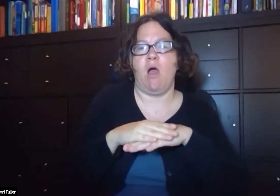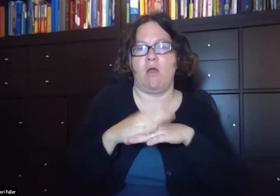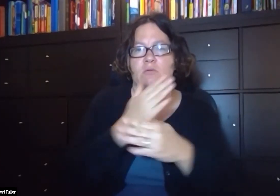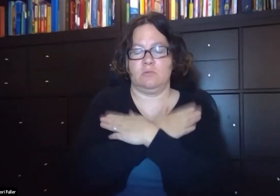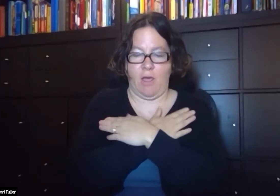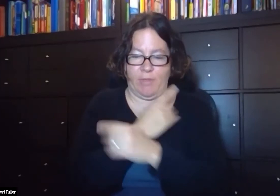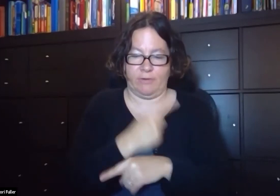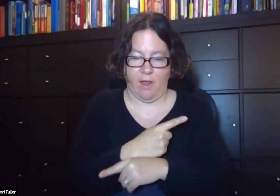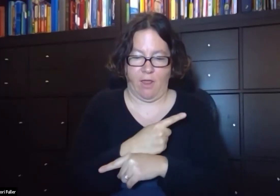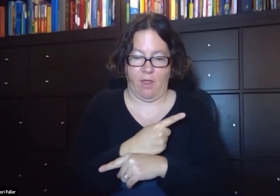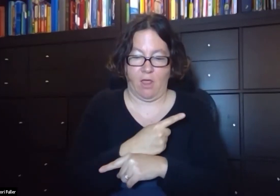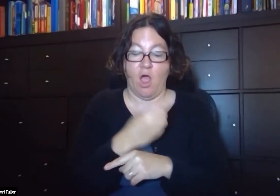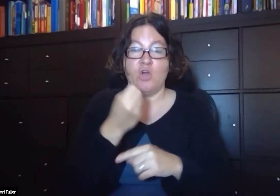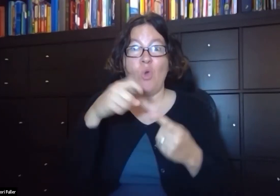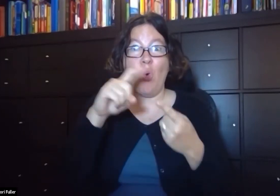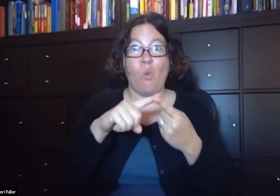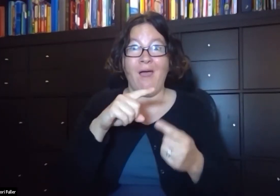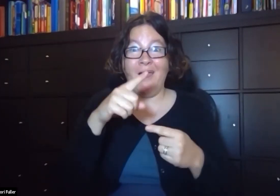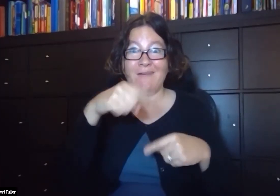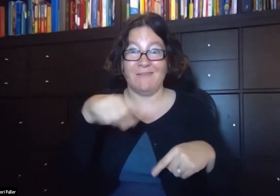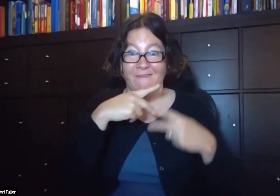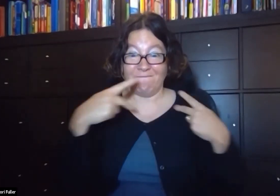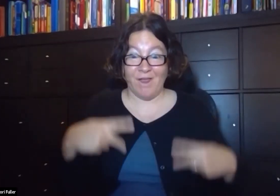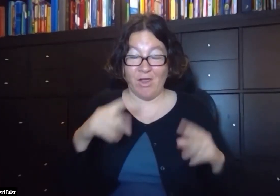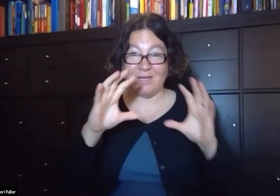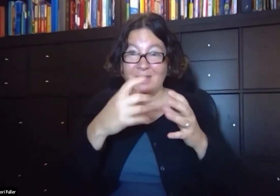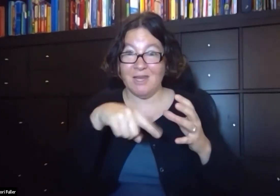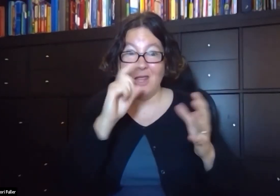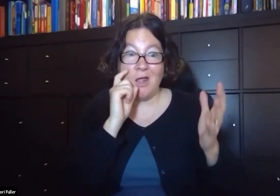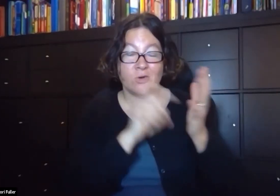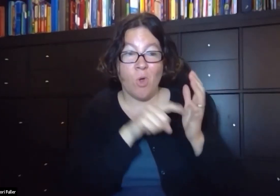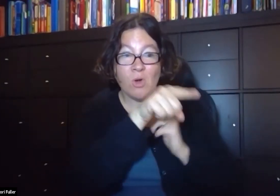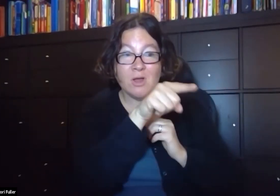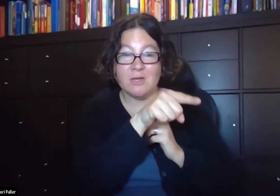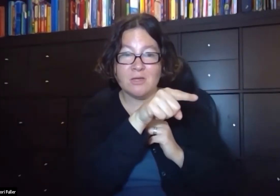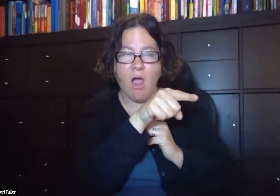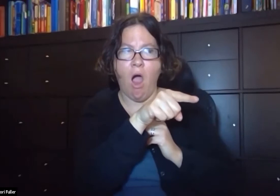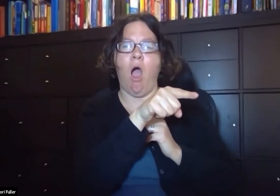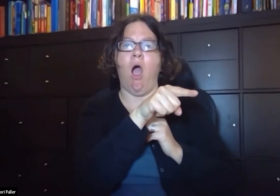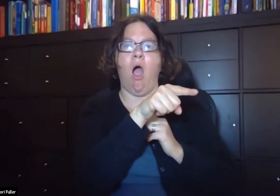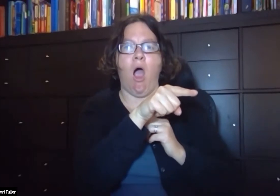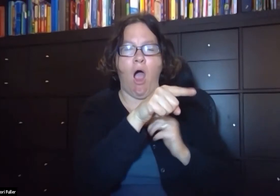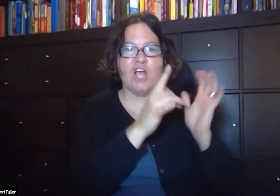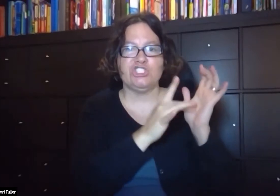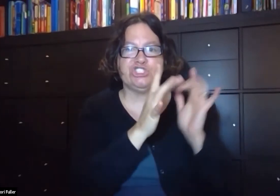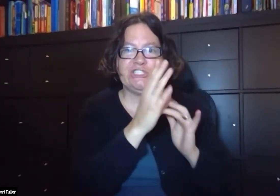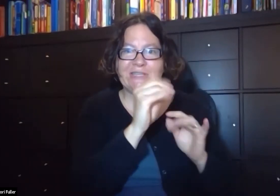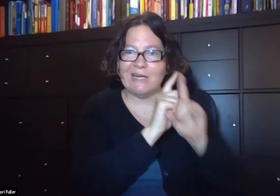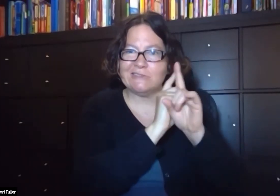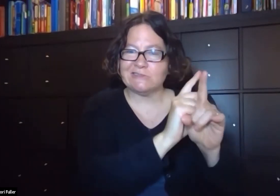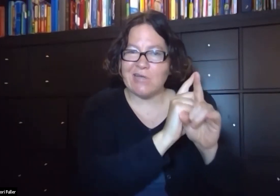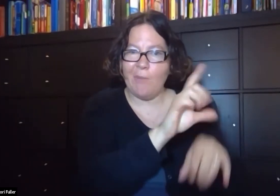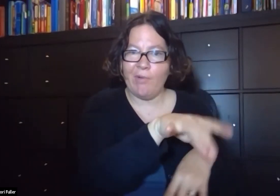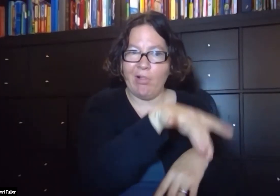Now, one of those considerations was that wheat should not be picked during Sabbath because that was considered